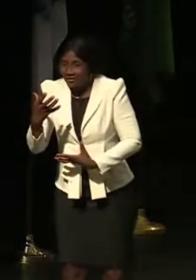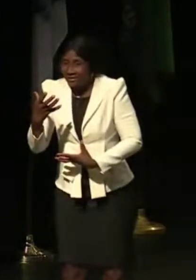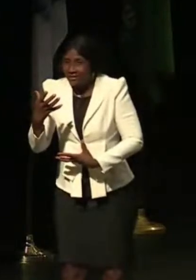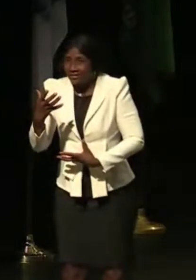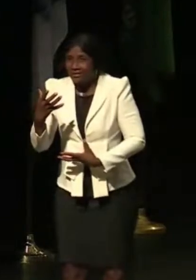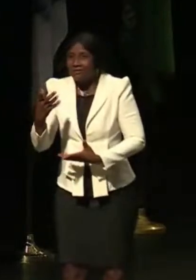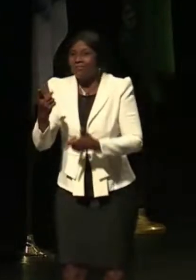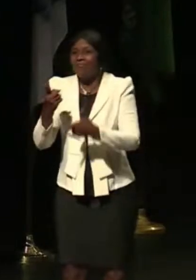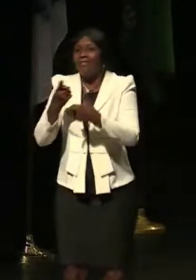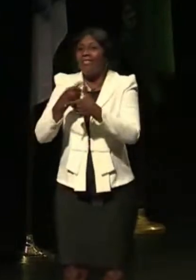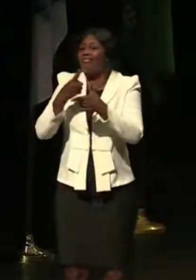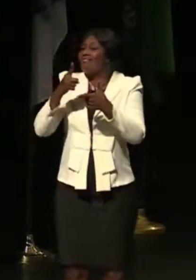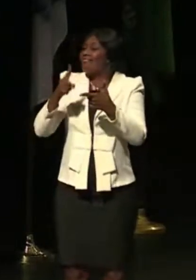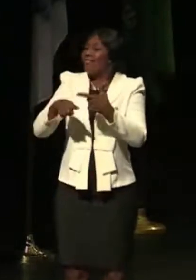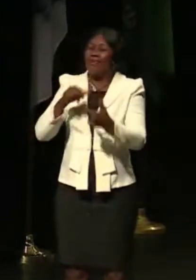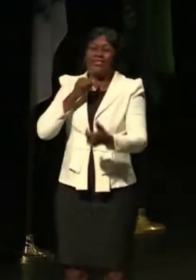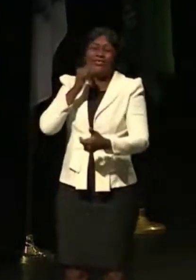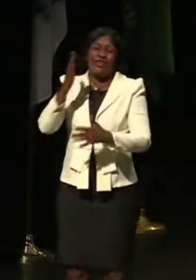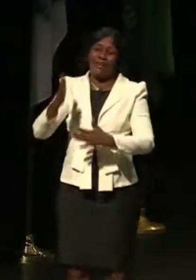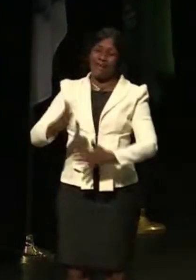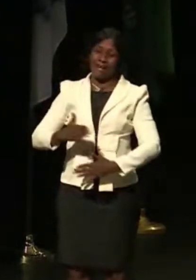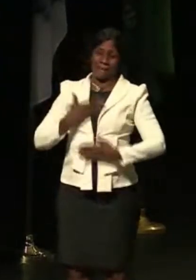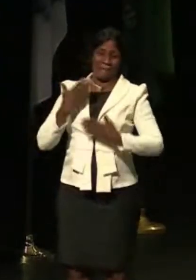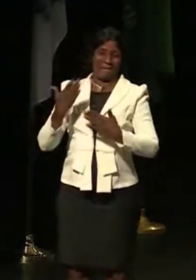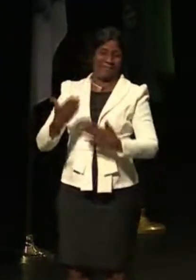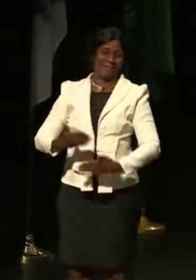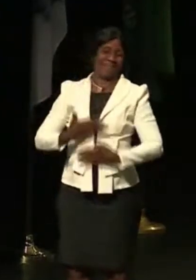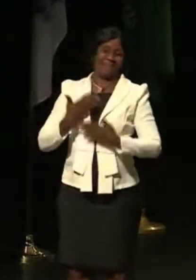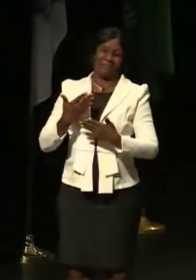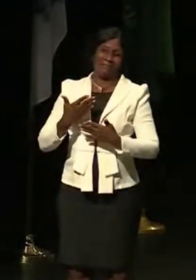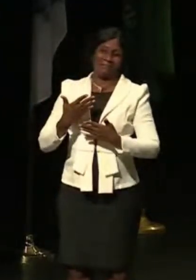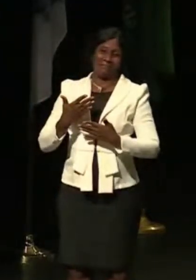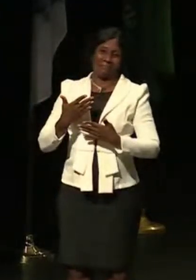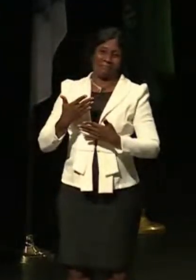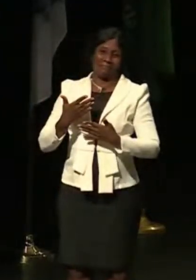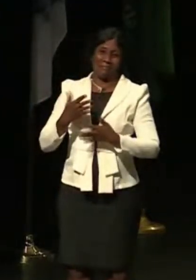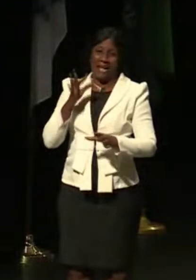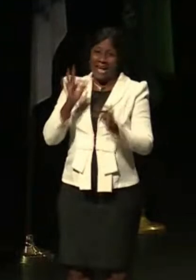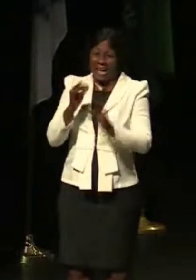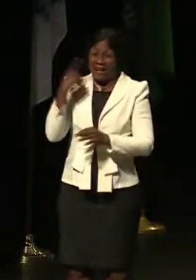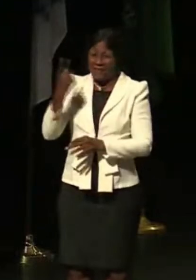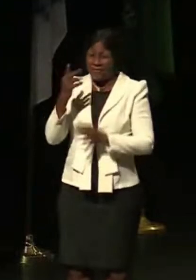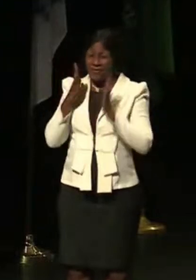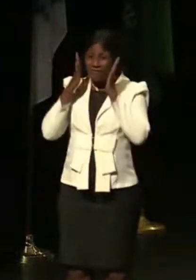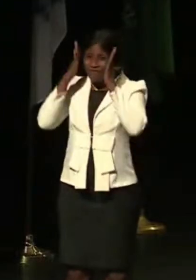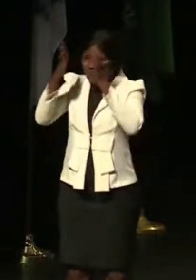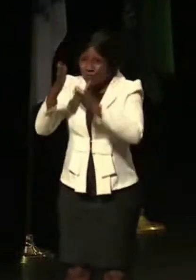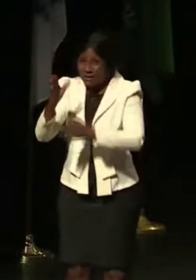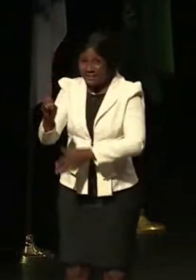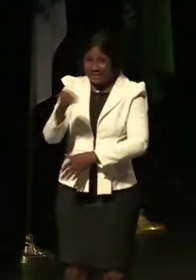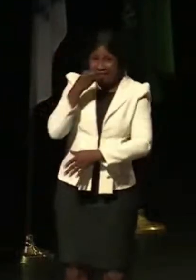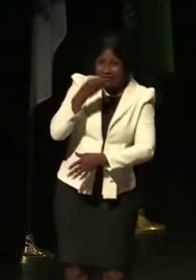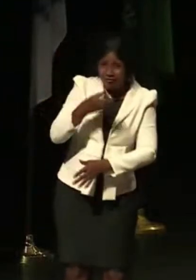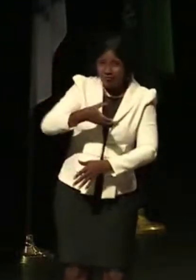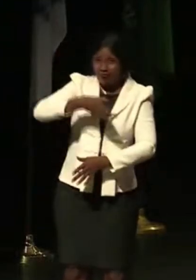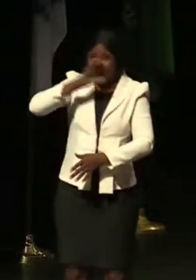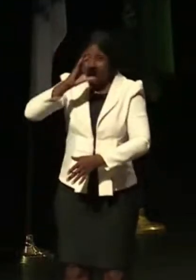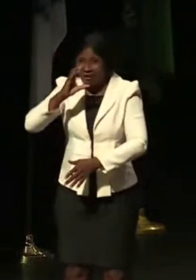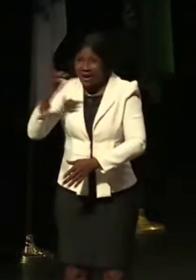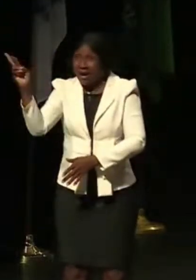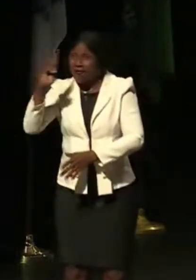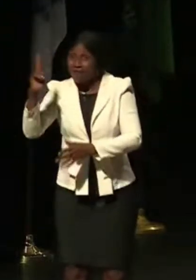order to gratify a desire to eat or to drink, and ruins his dearest friends for the sake of a